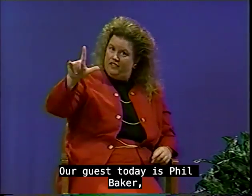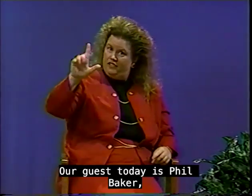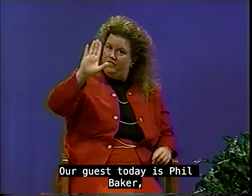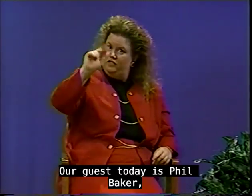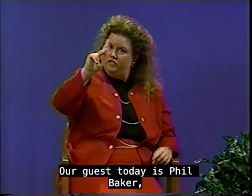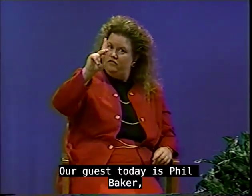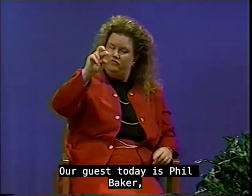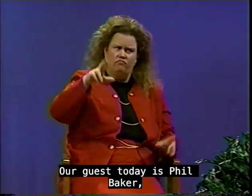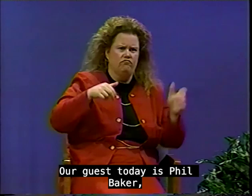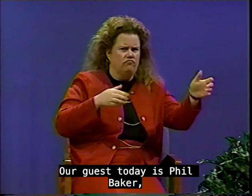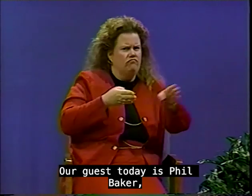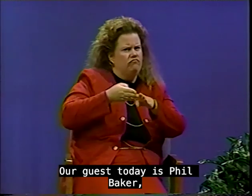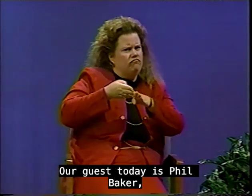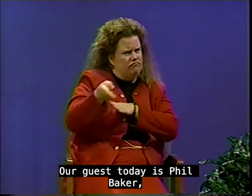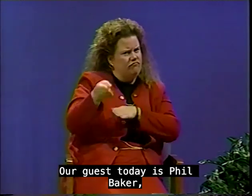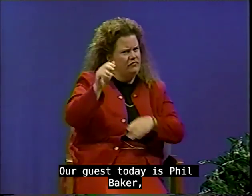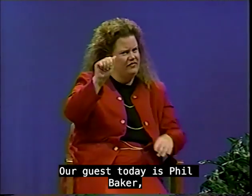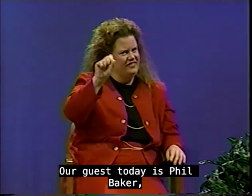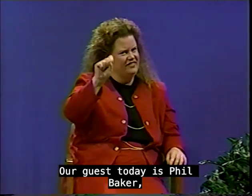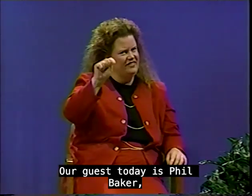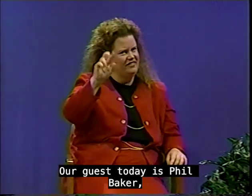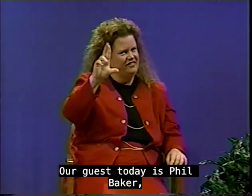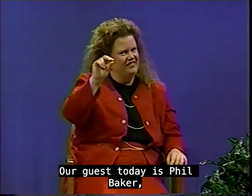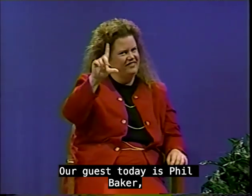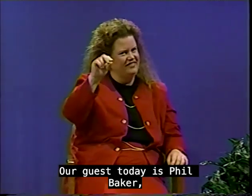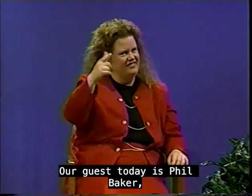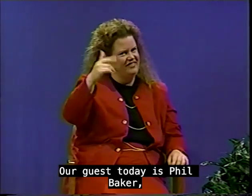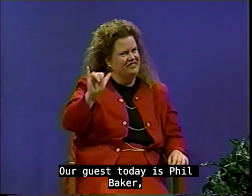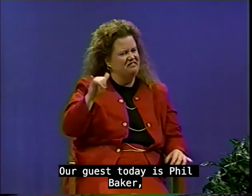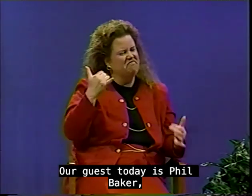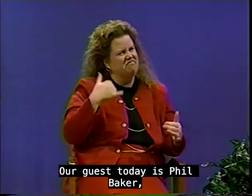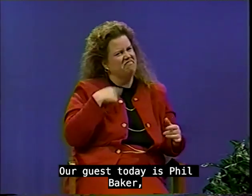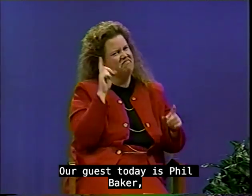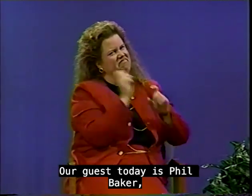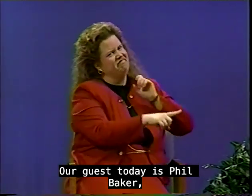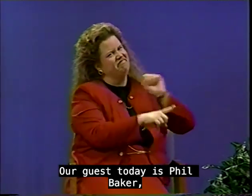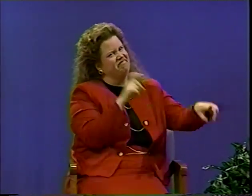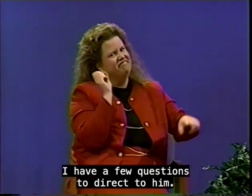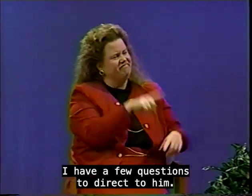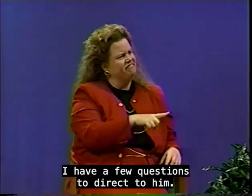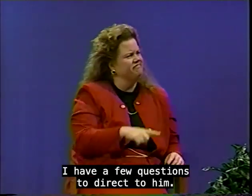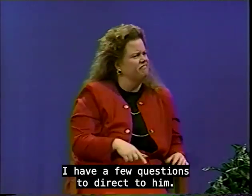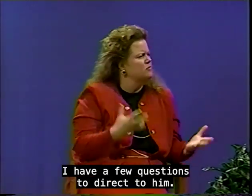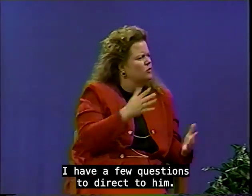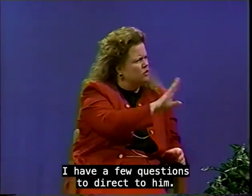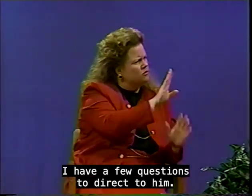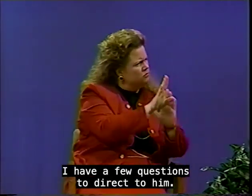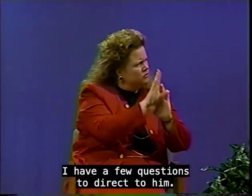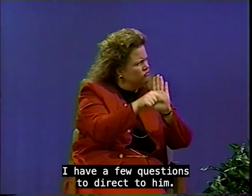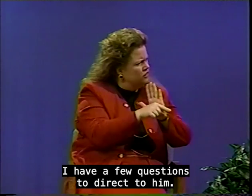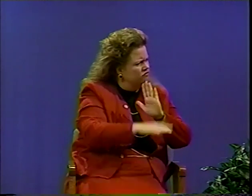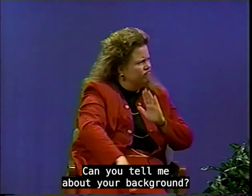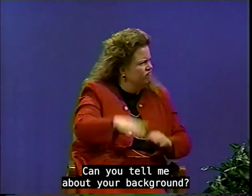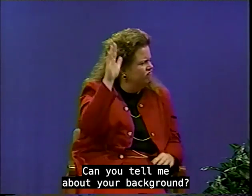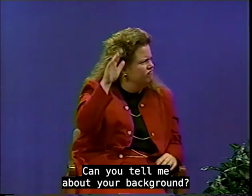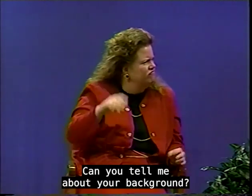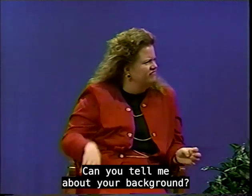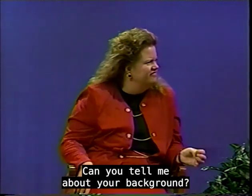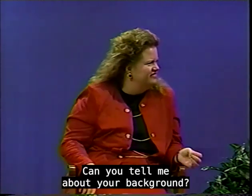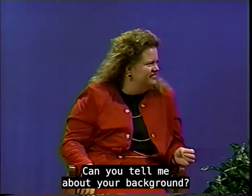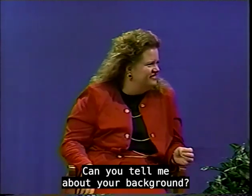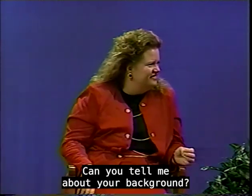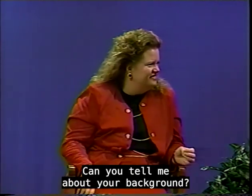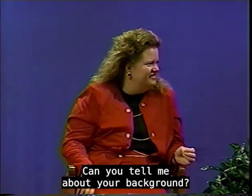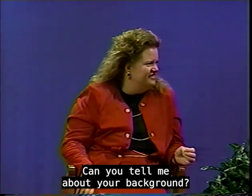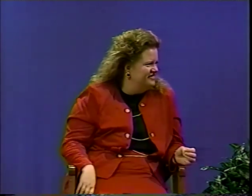Our guest today is Phil Baker, who specializes in astrology. I have a few questions to direct to him. Can you tell me